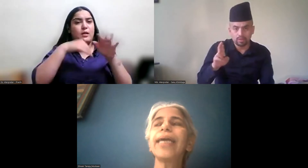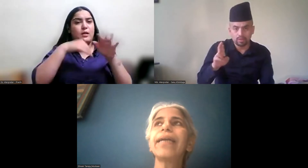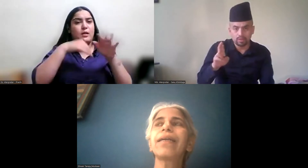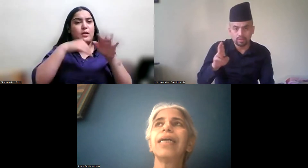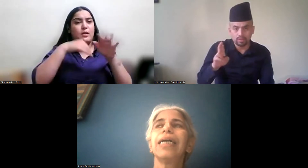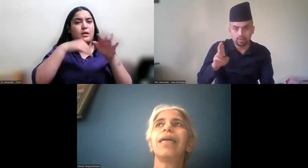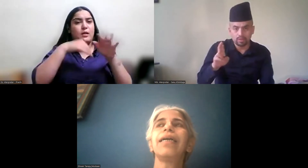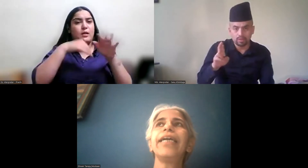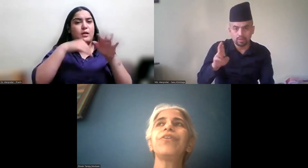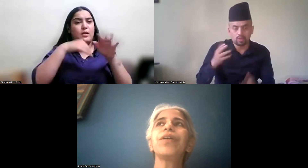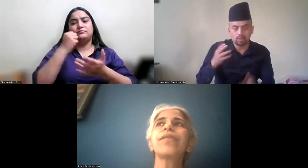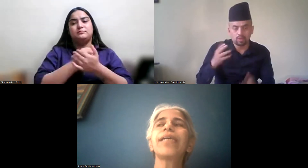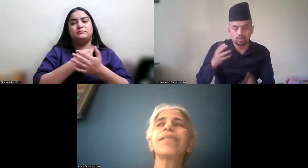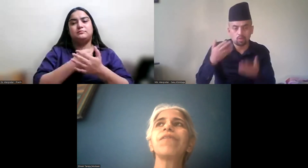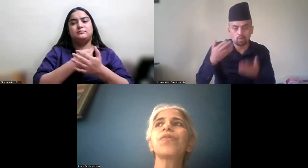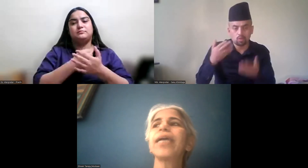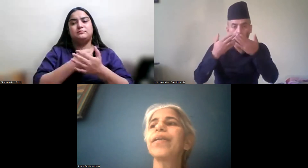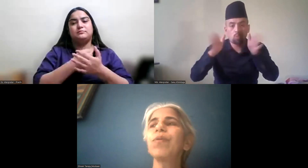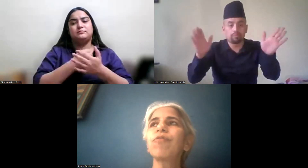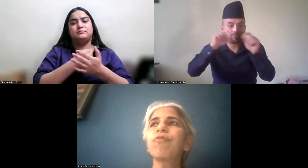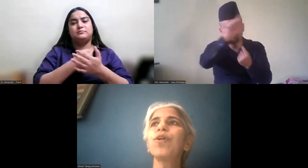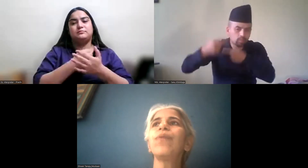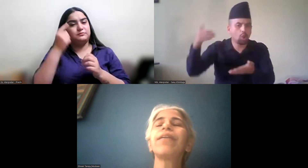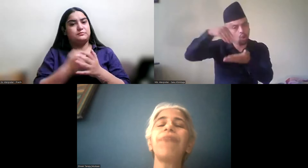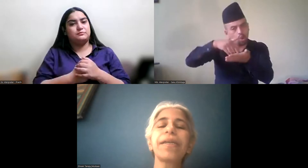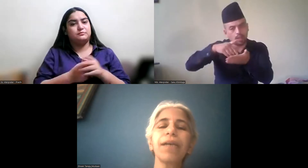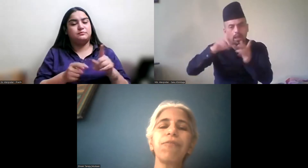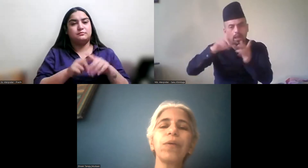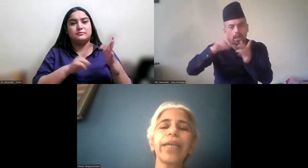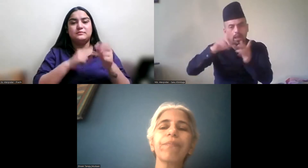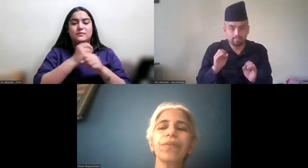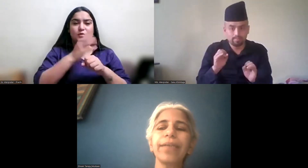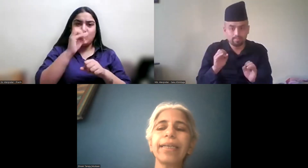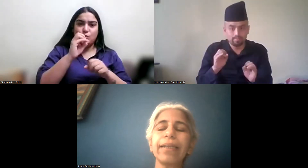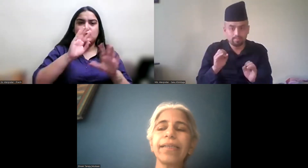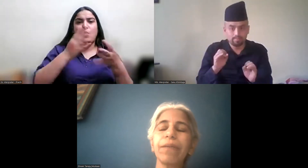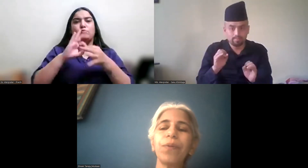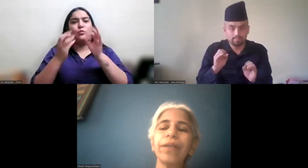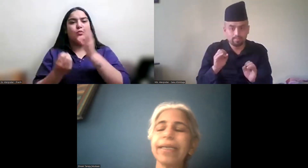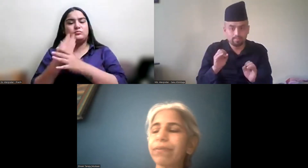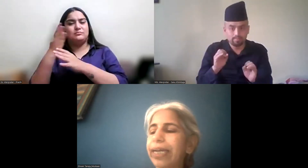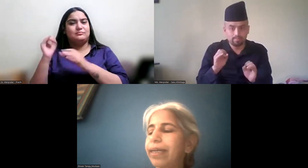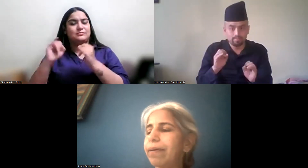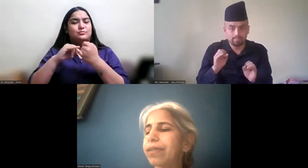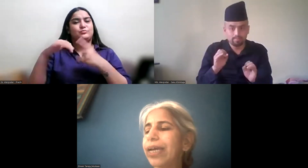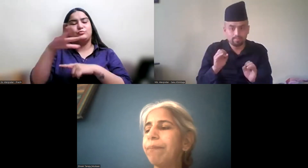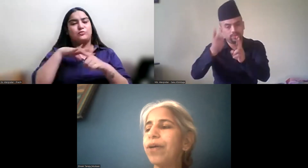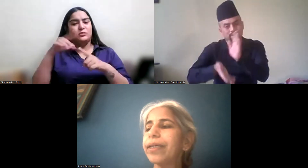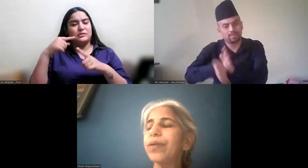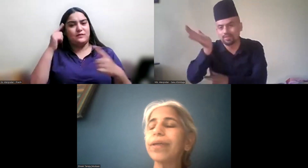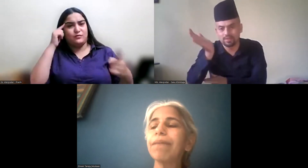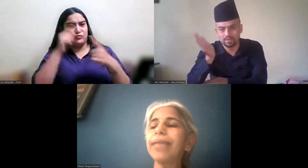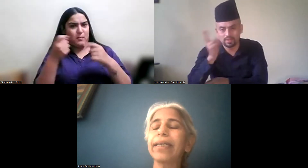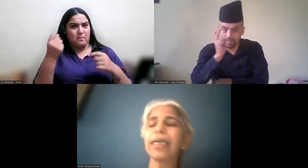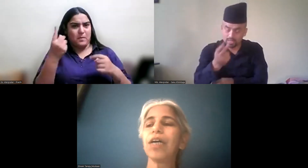do that, NGOs and civil society would flow where the funds are flowing. So that it's very important